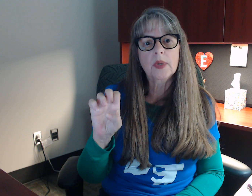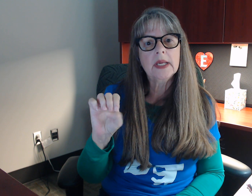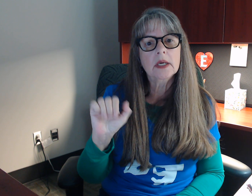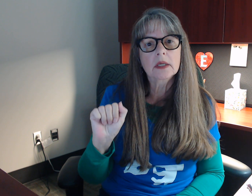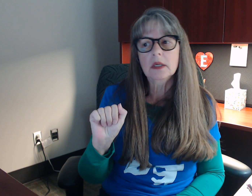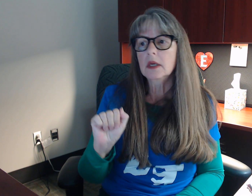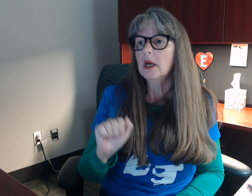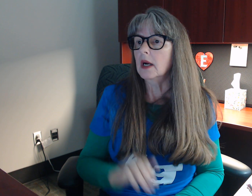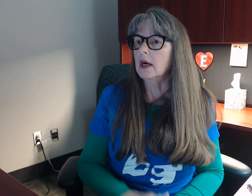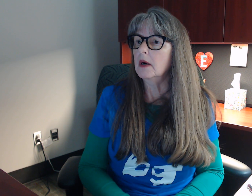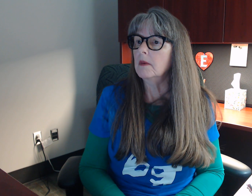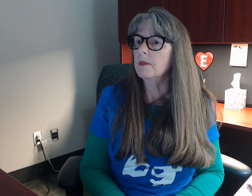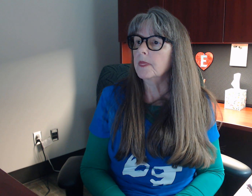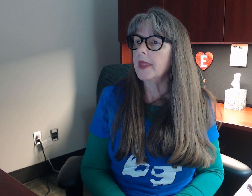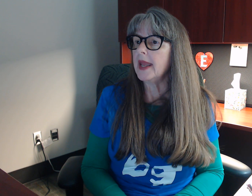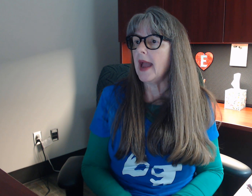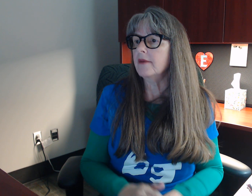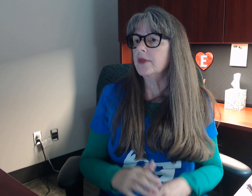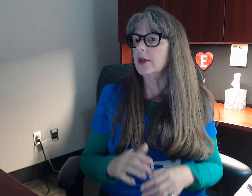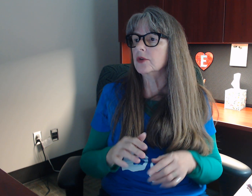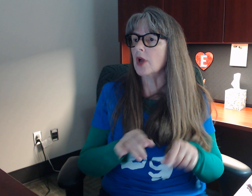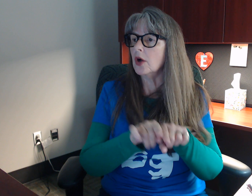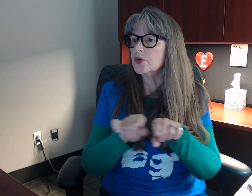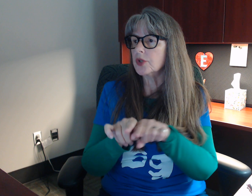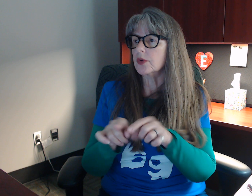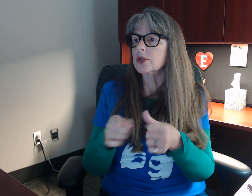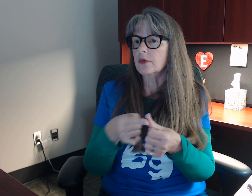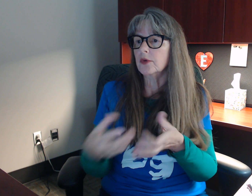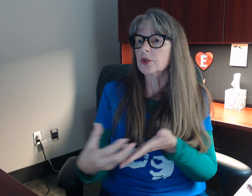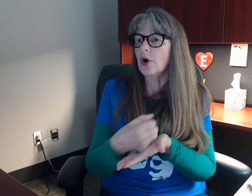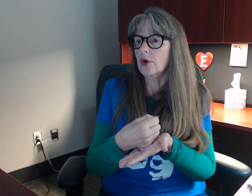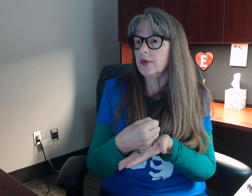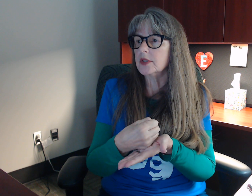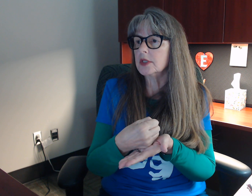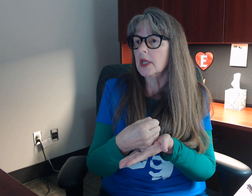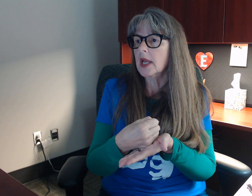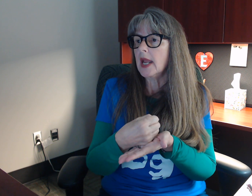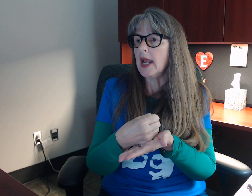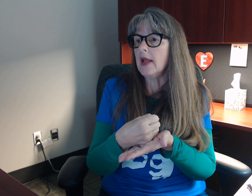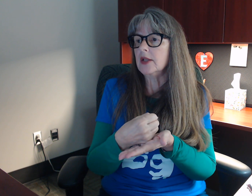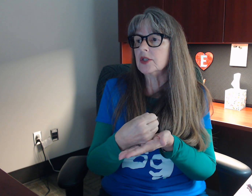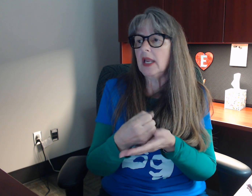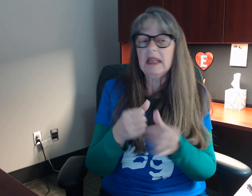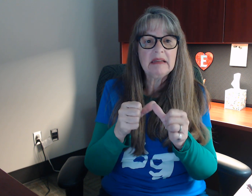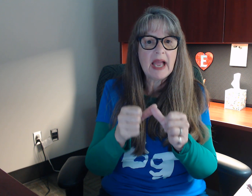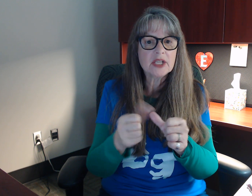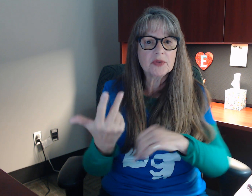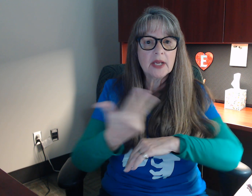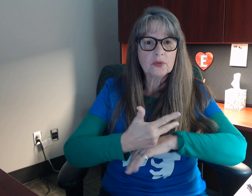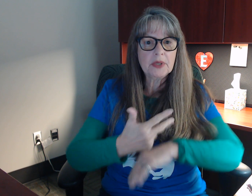Korea, they have theirs also as their first harvest, and it lasts for like